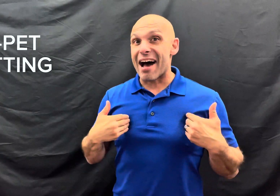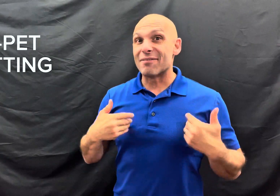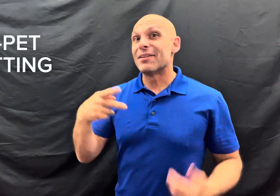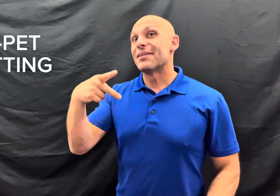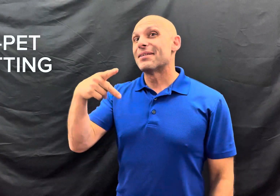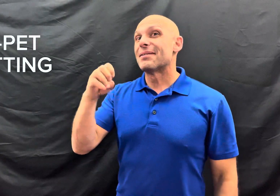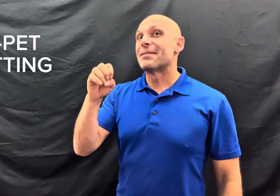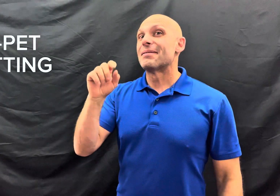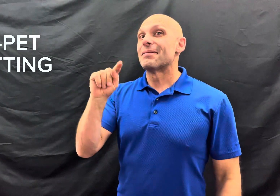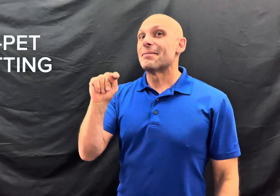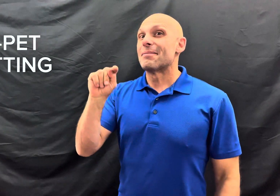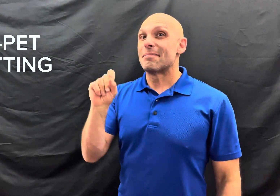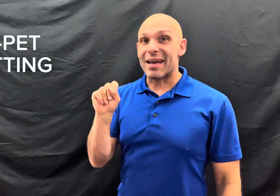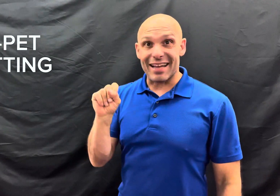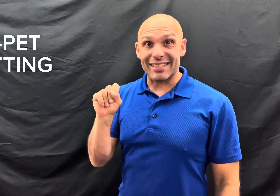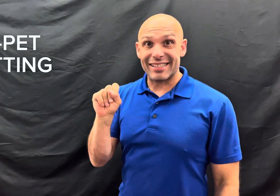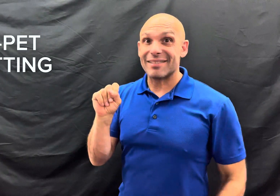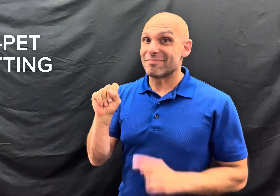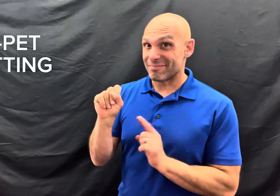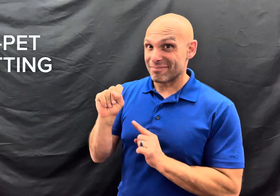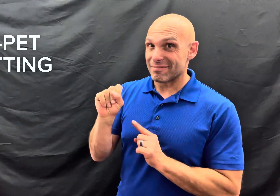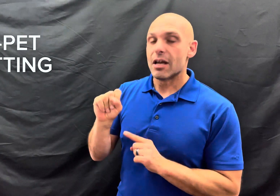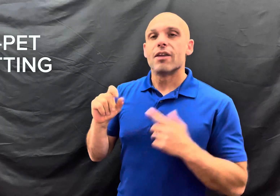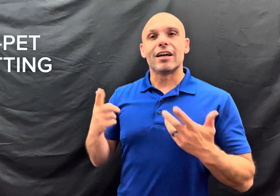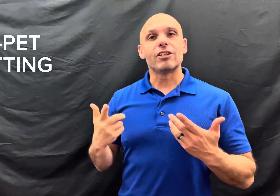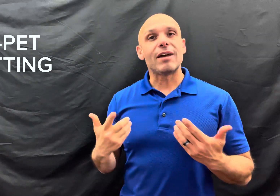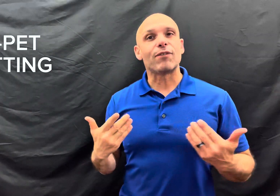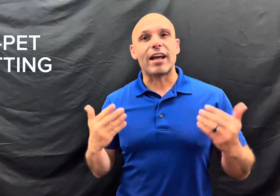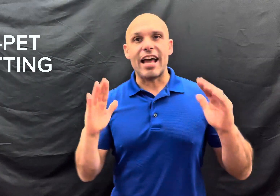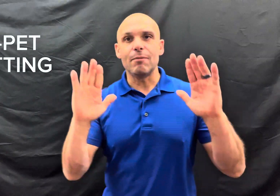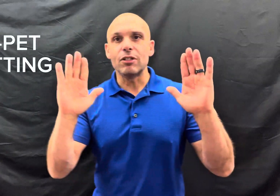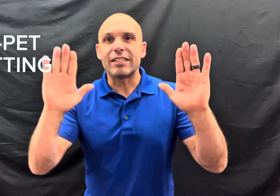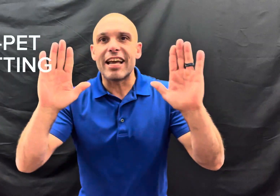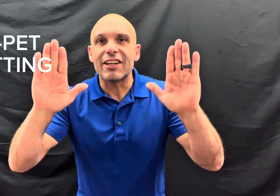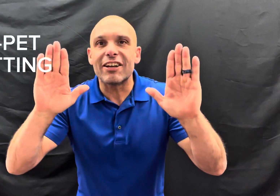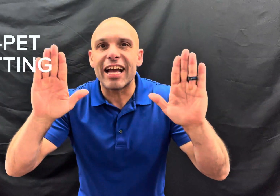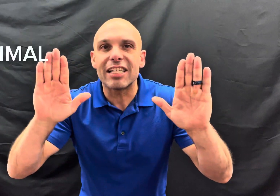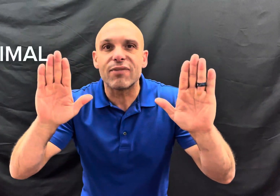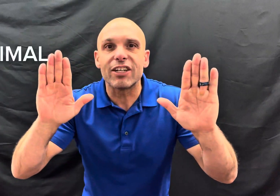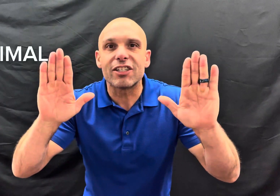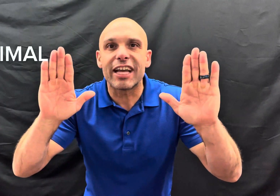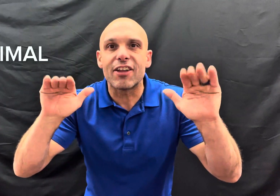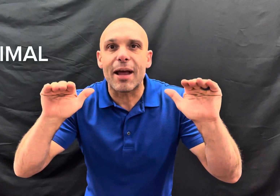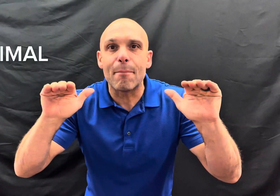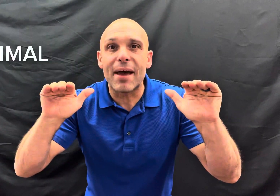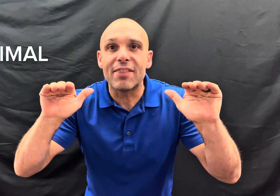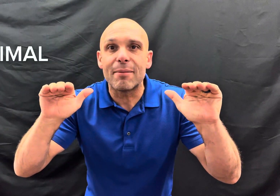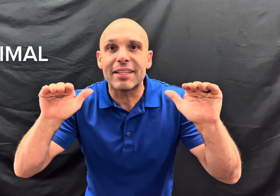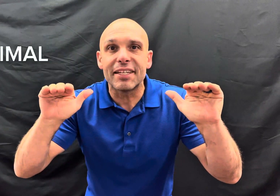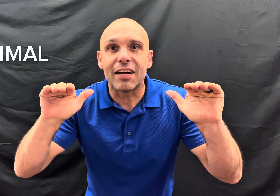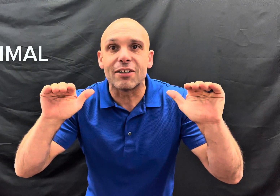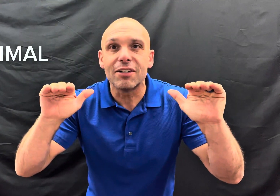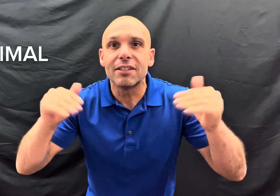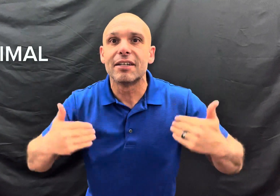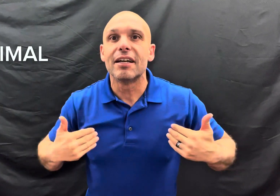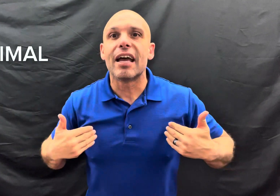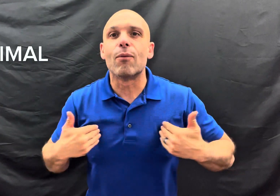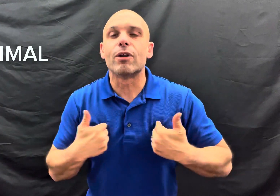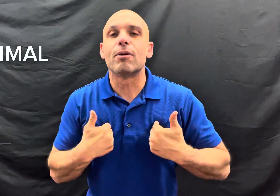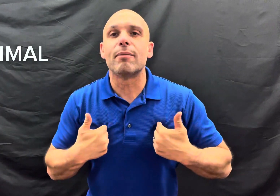have pets. The other sign for animals, take your hands, fingers together and bend them at the knuckle. And we put them on our